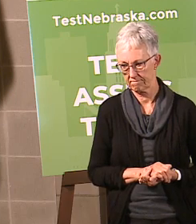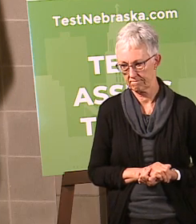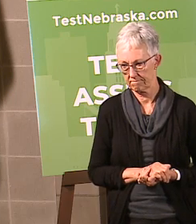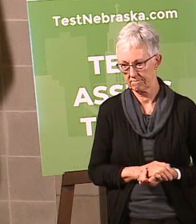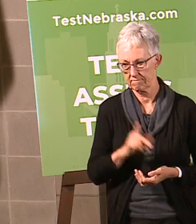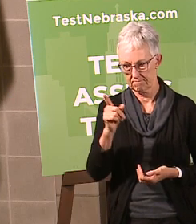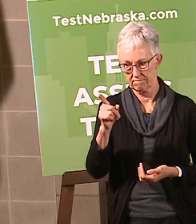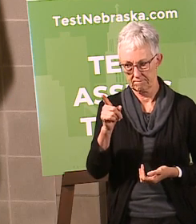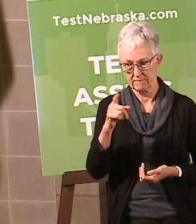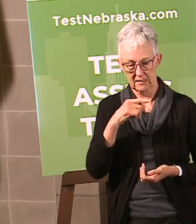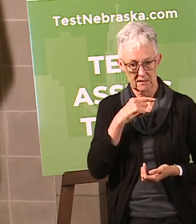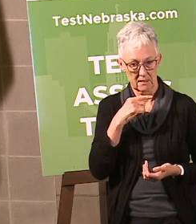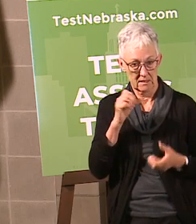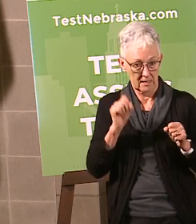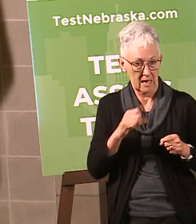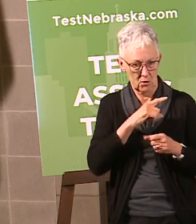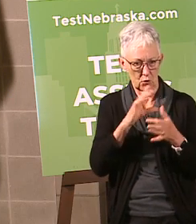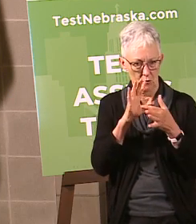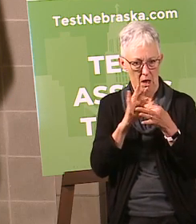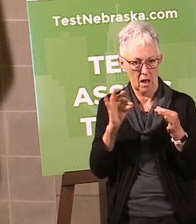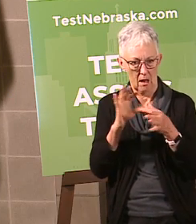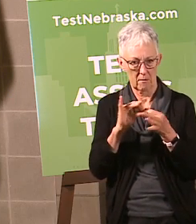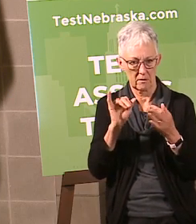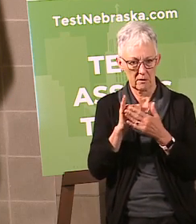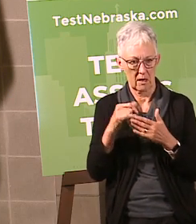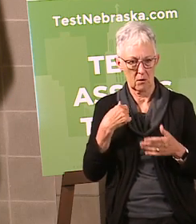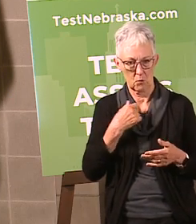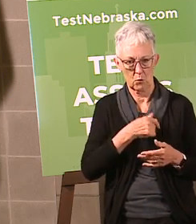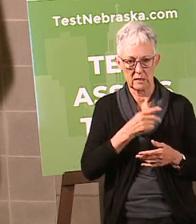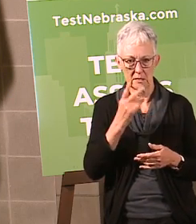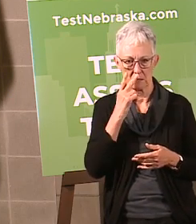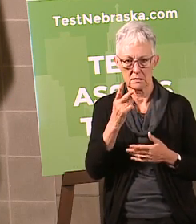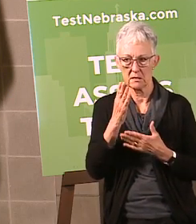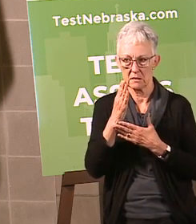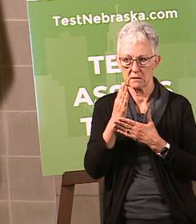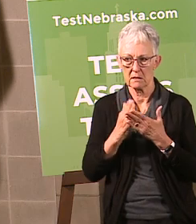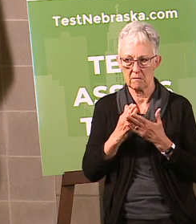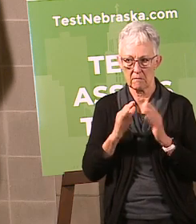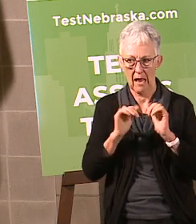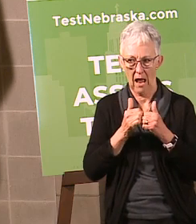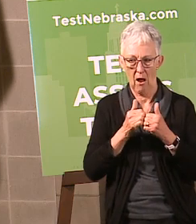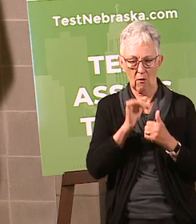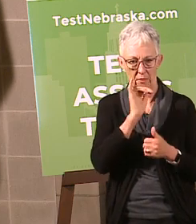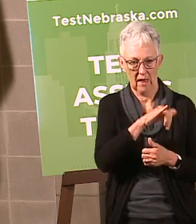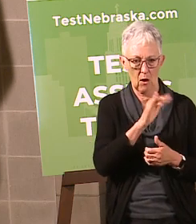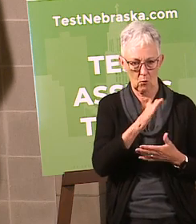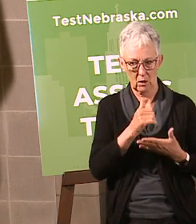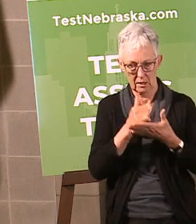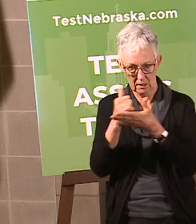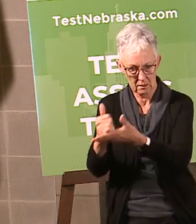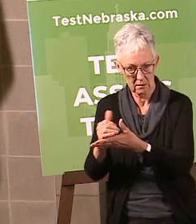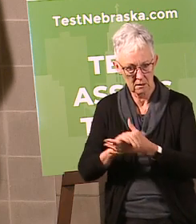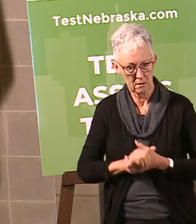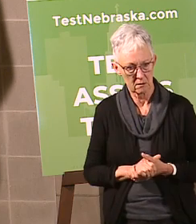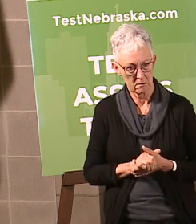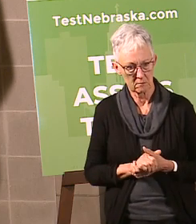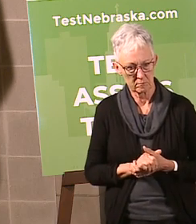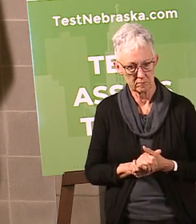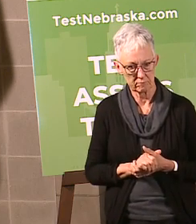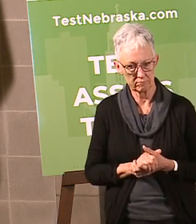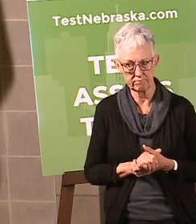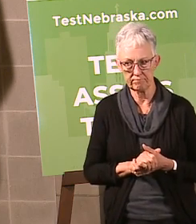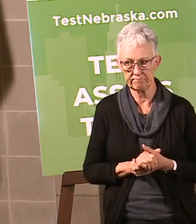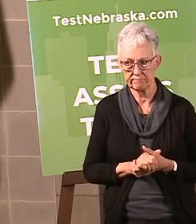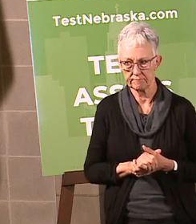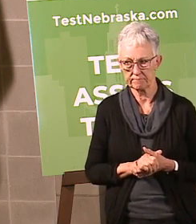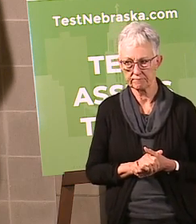nice it is to see maybe some headway being made in the direction of helping out kind of thing? So Lee asked the question of just having